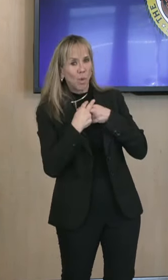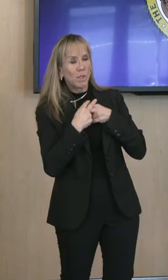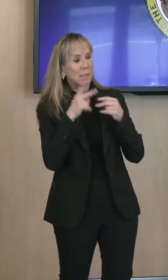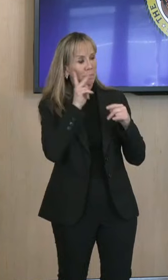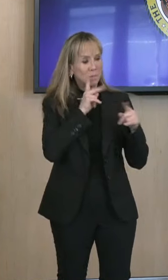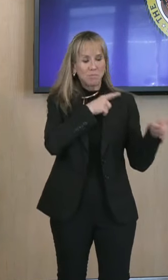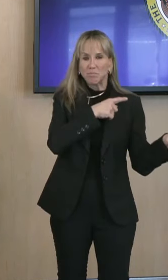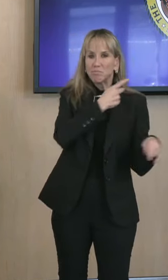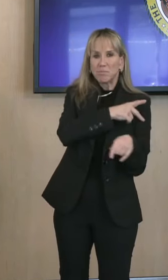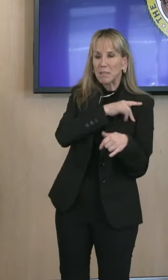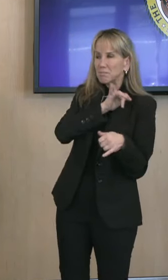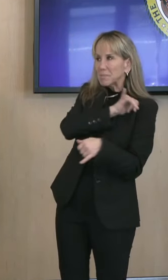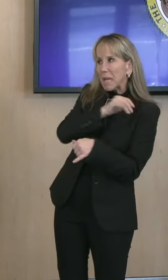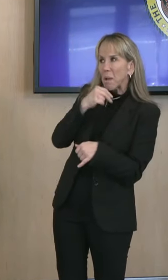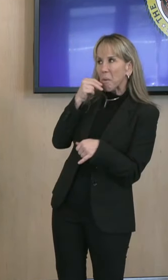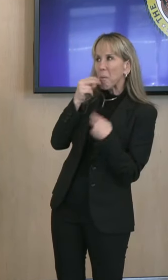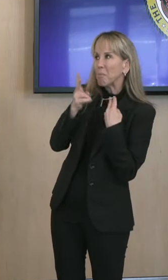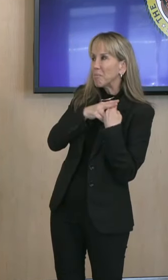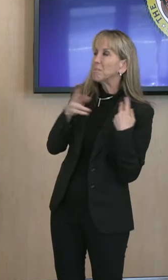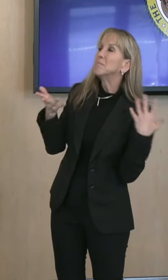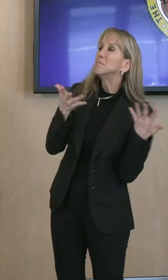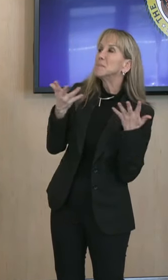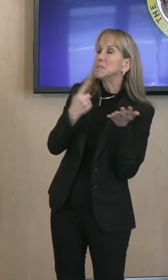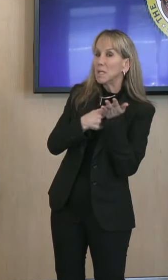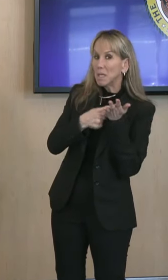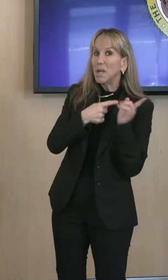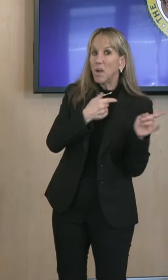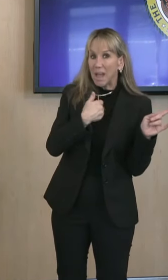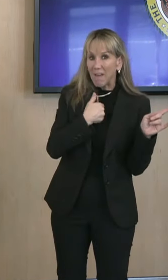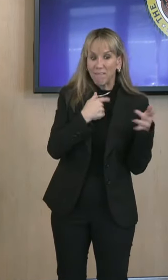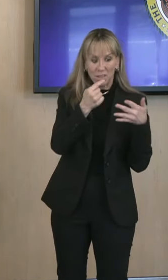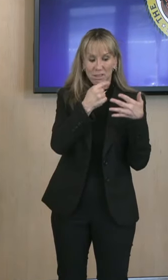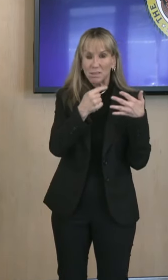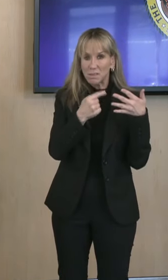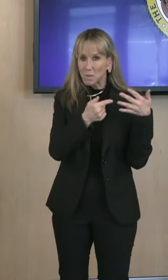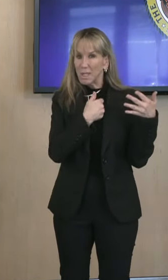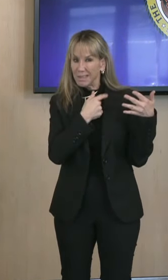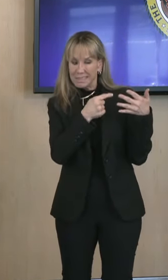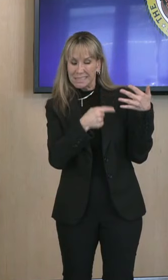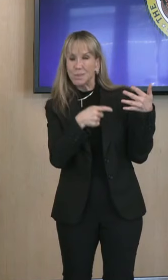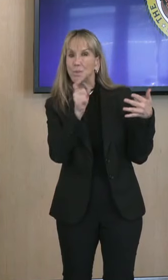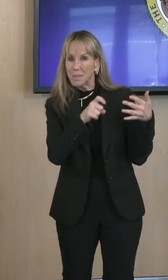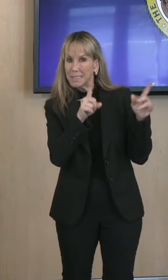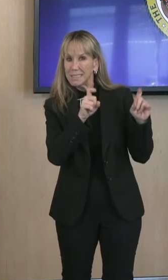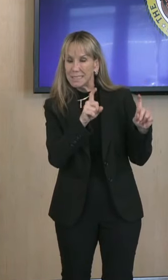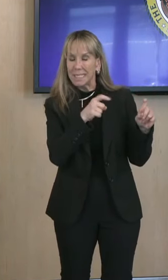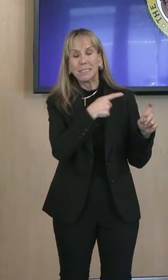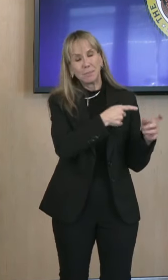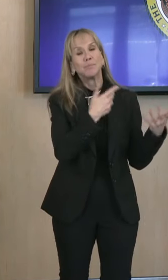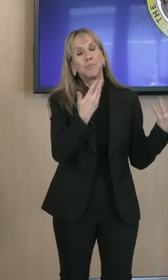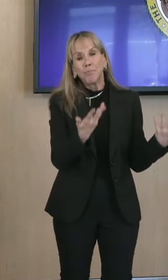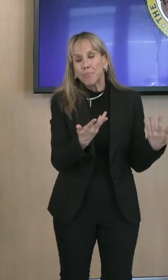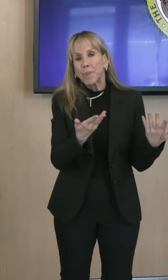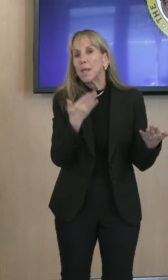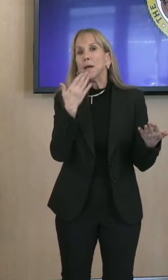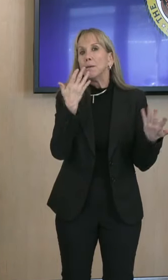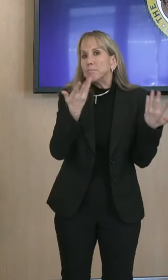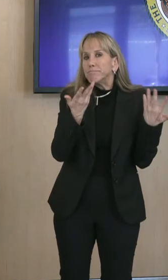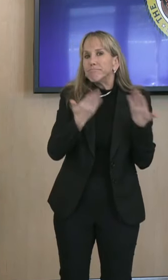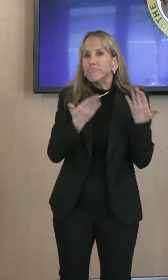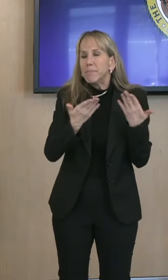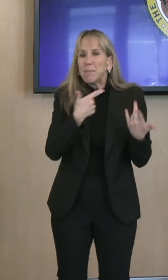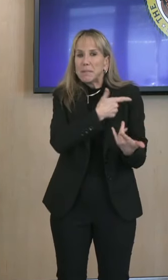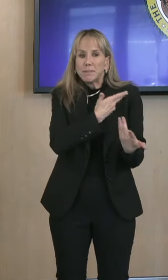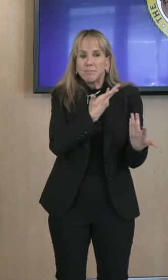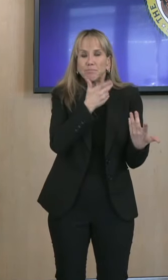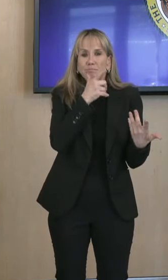own home to make sure that those who have those symptoms, who need the testing, perhaps they're not at a point of